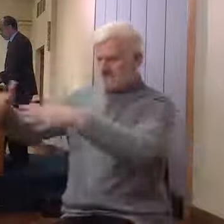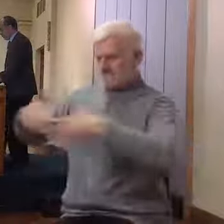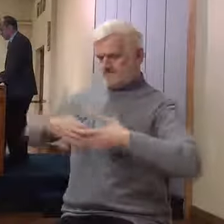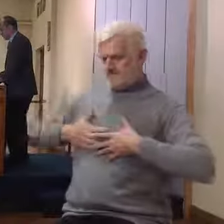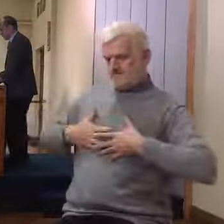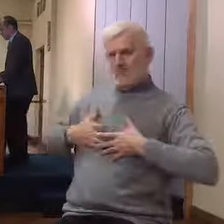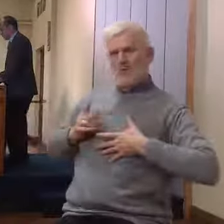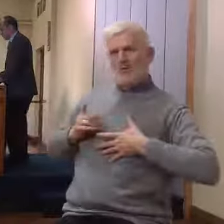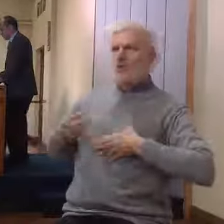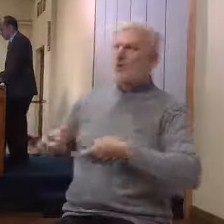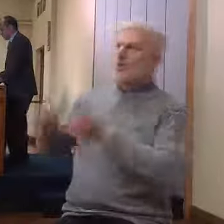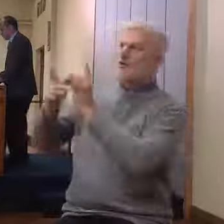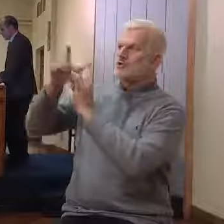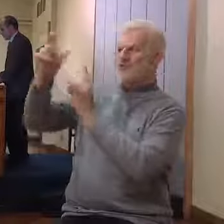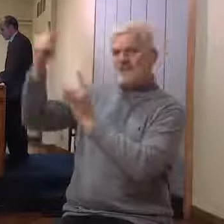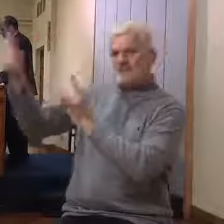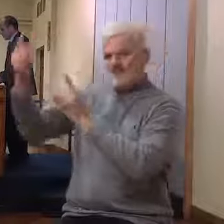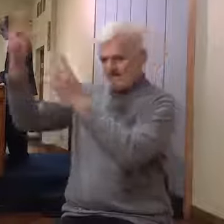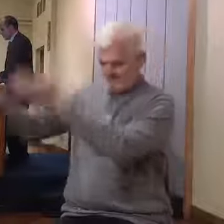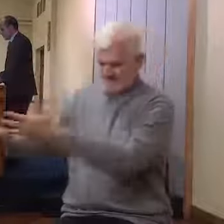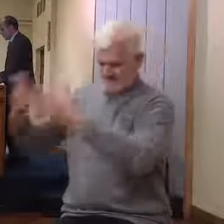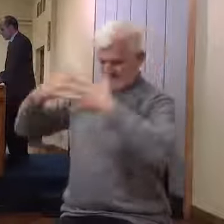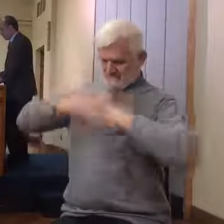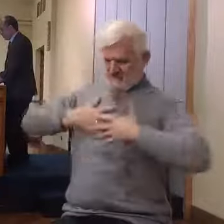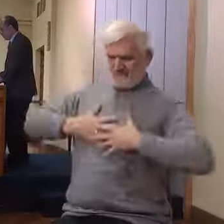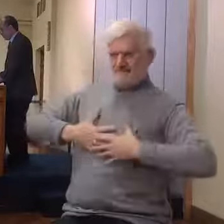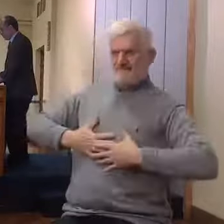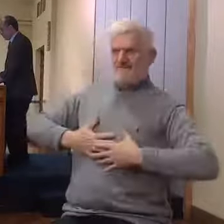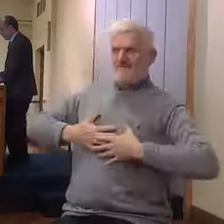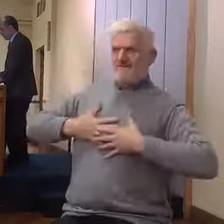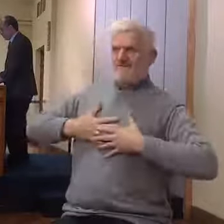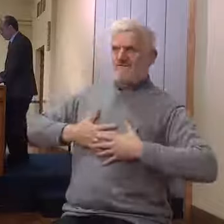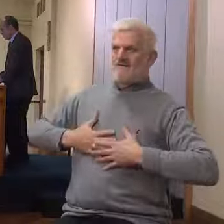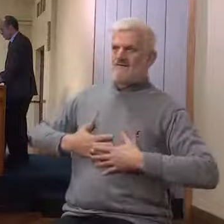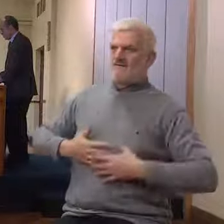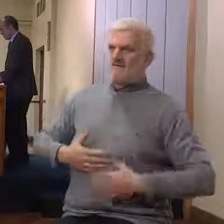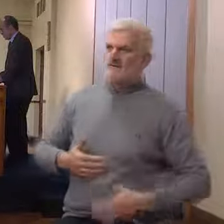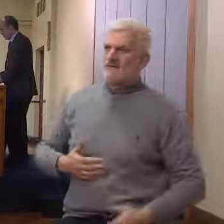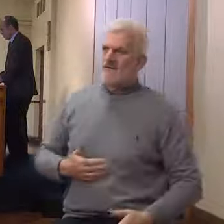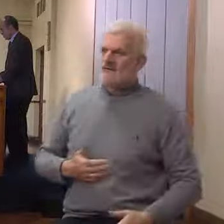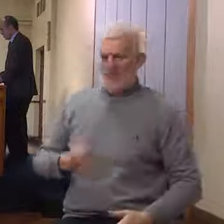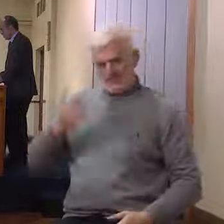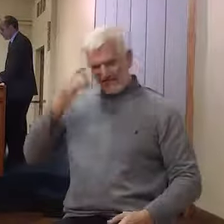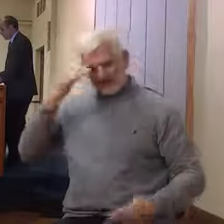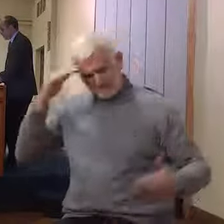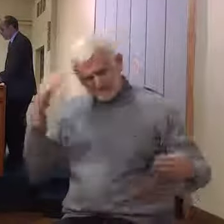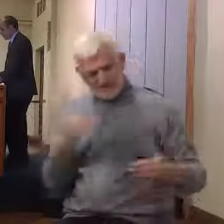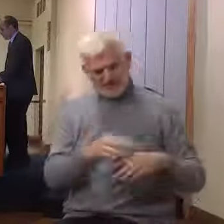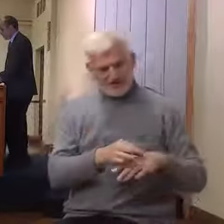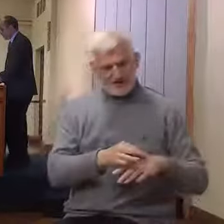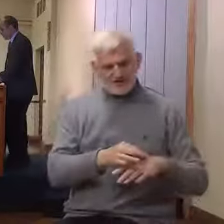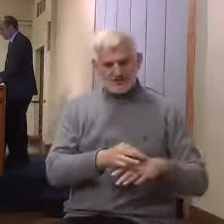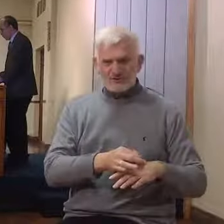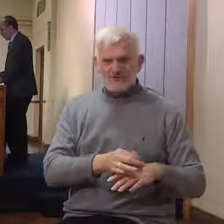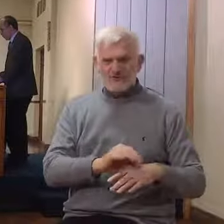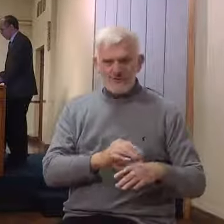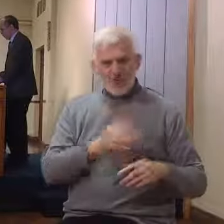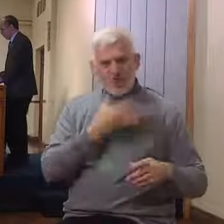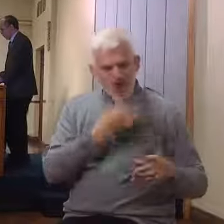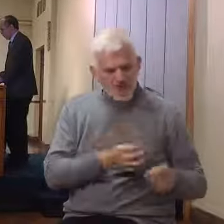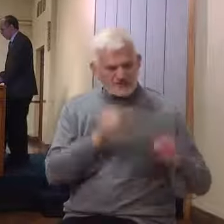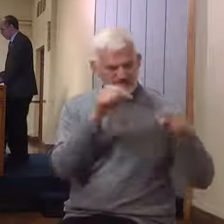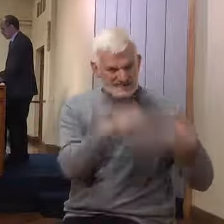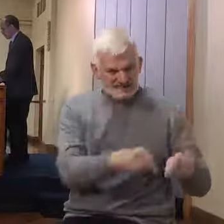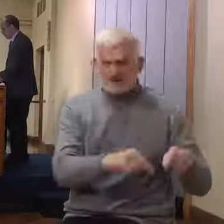Lord Jesus Christ, and make not provision for the flesh to fulfill